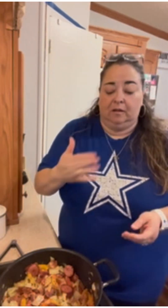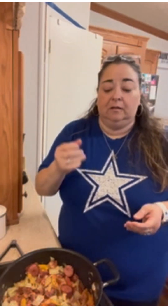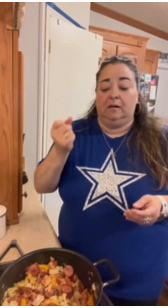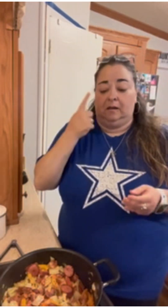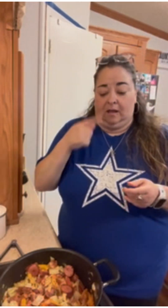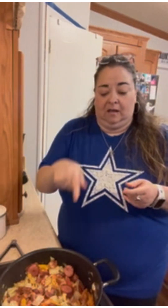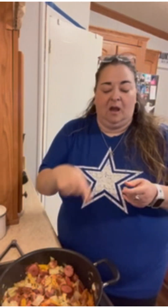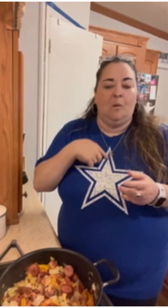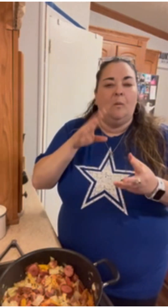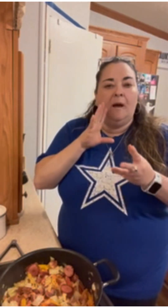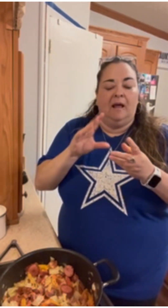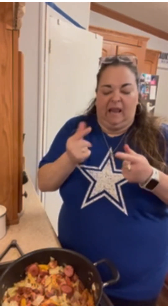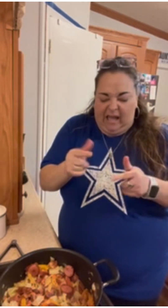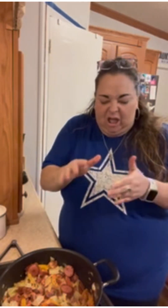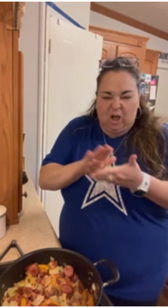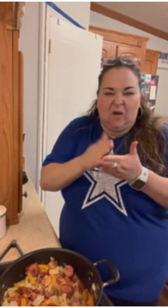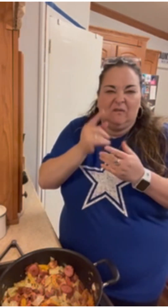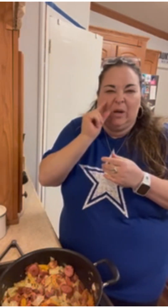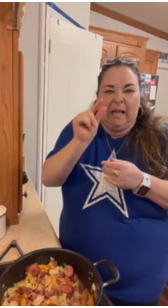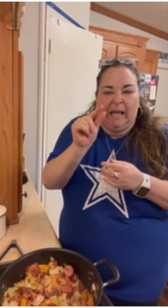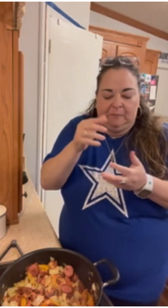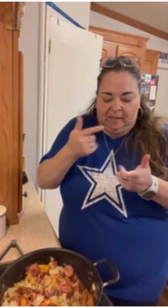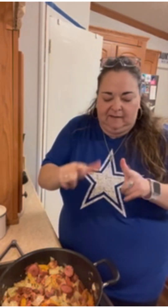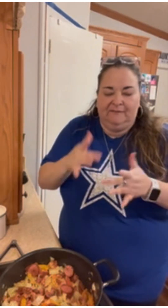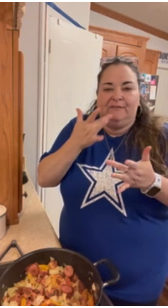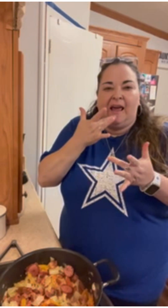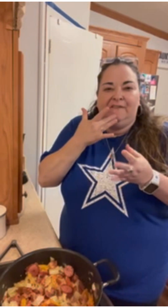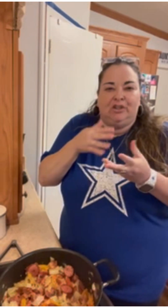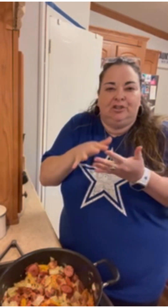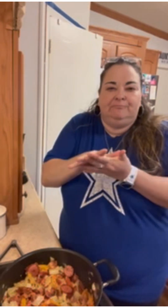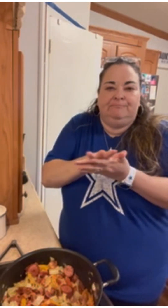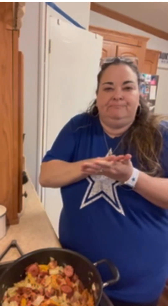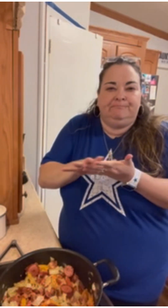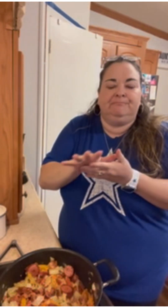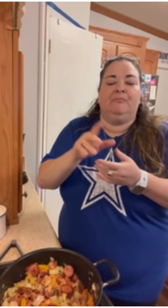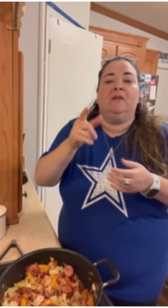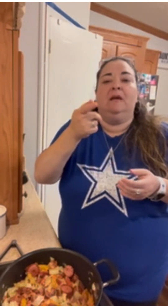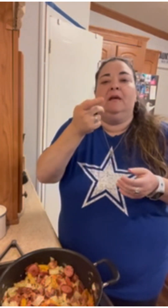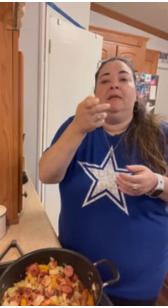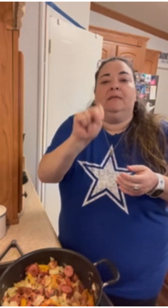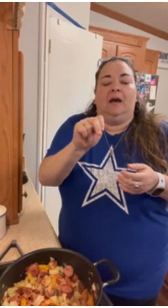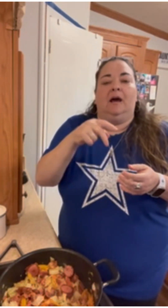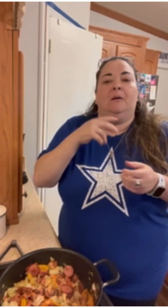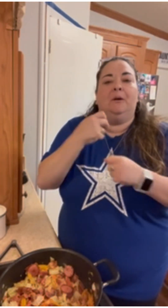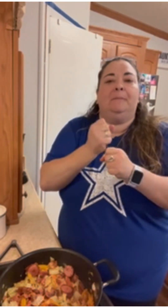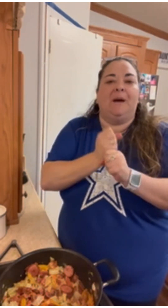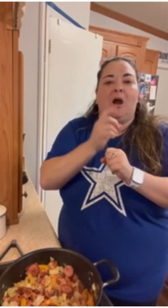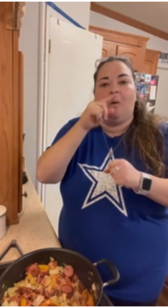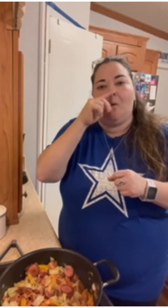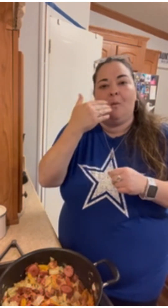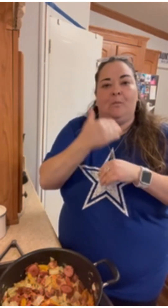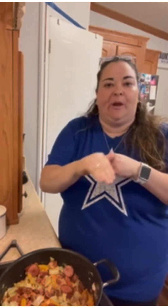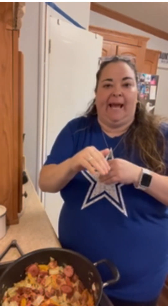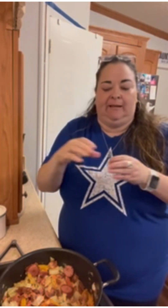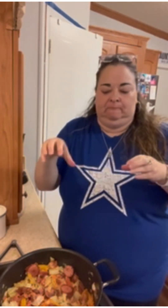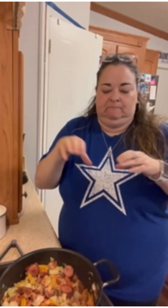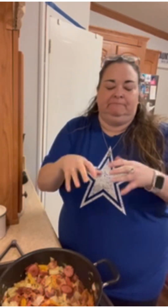It looks so good, y'all. I'm going to let this cook a little more and let that flavor really soak in. And then I'm going to put